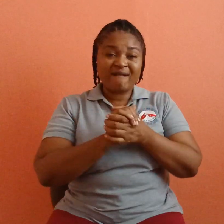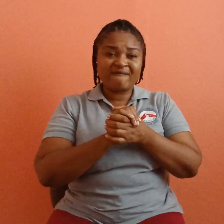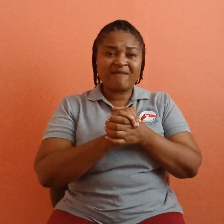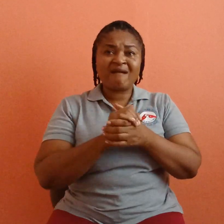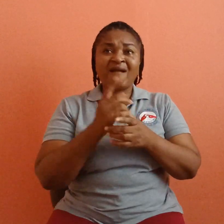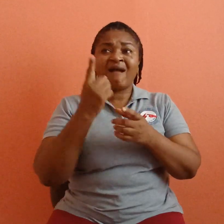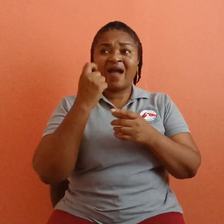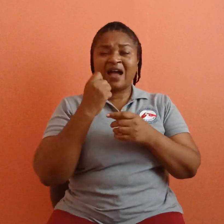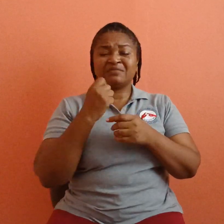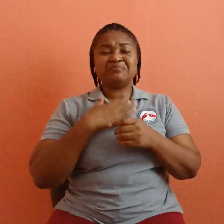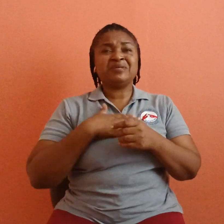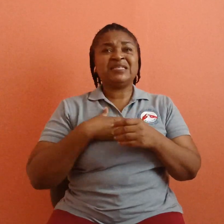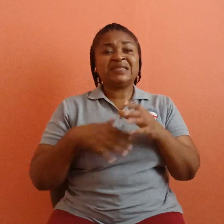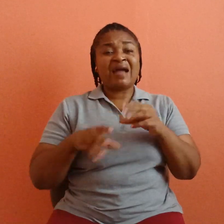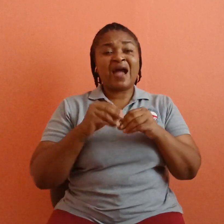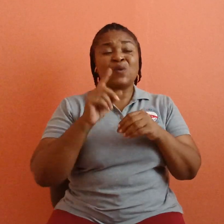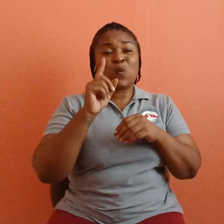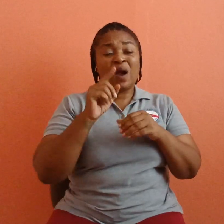pocket in her gown,